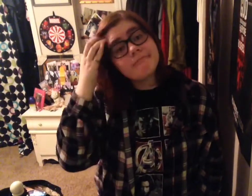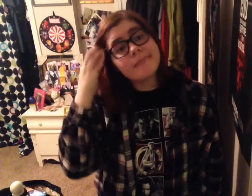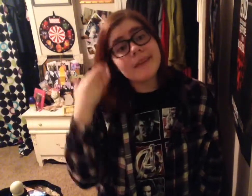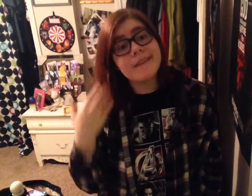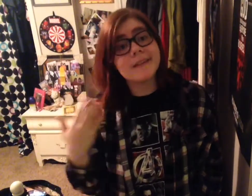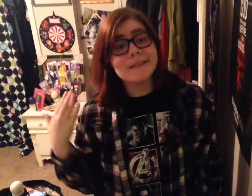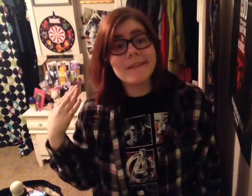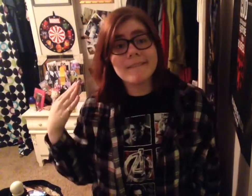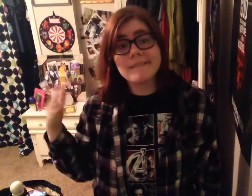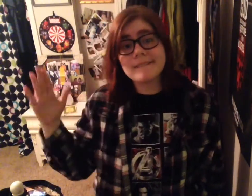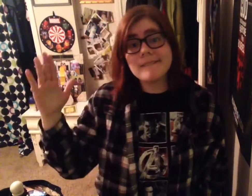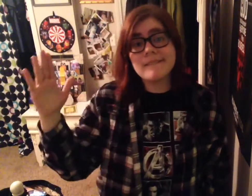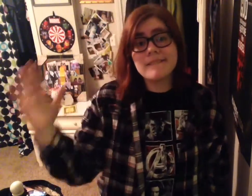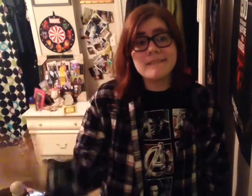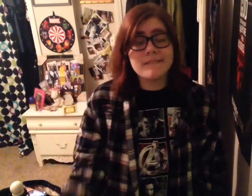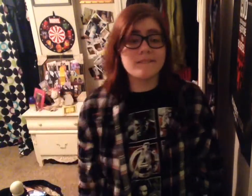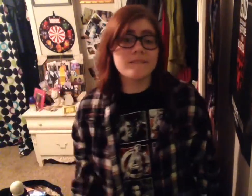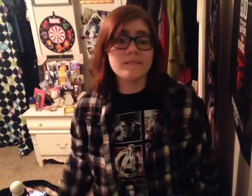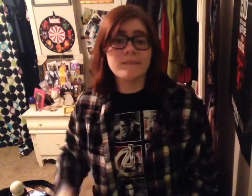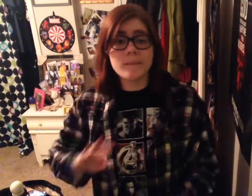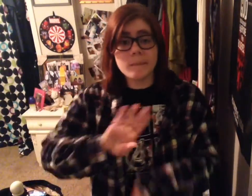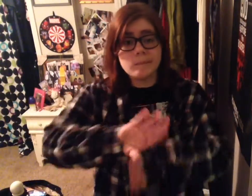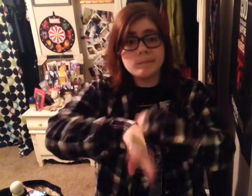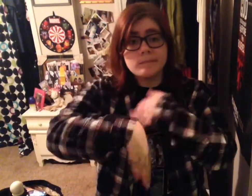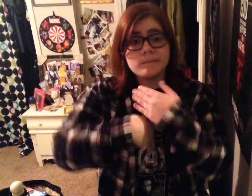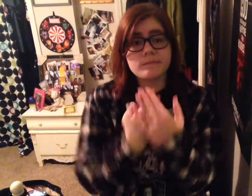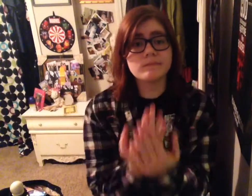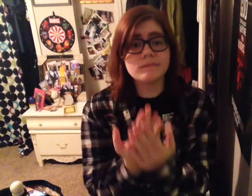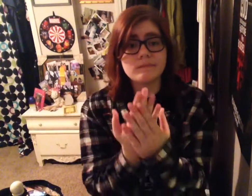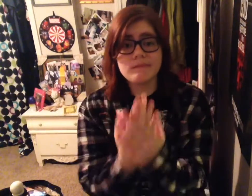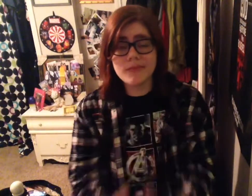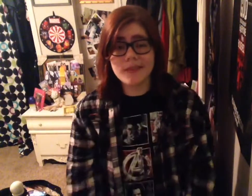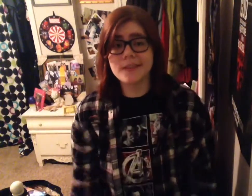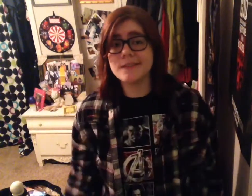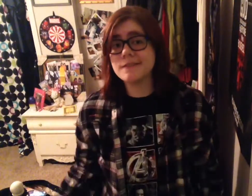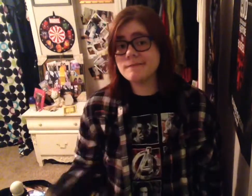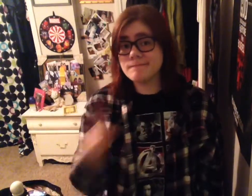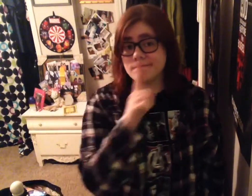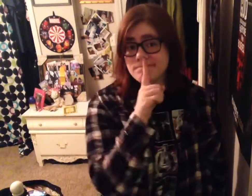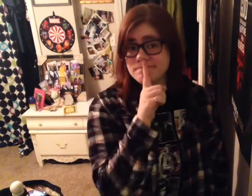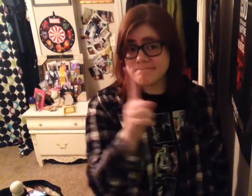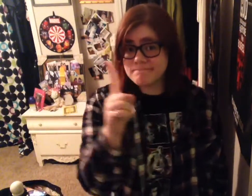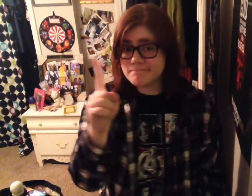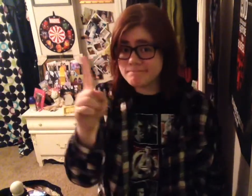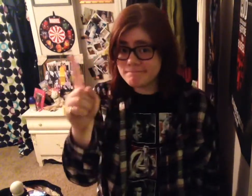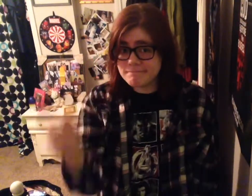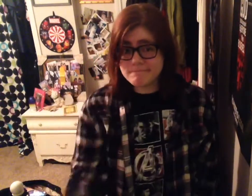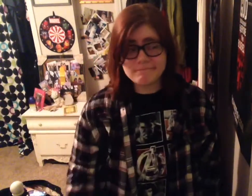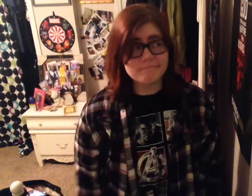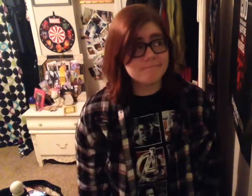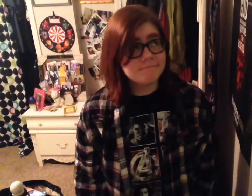Away from all of reality